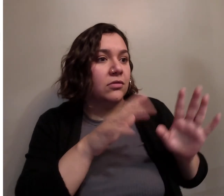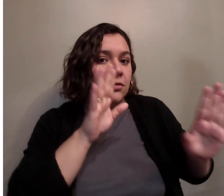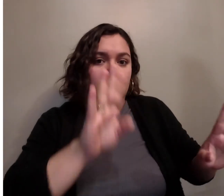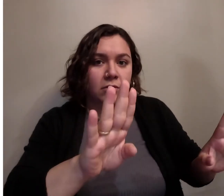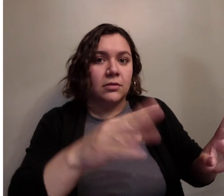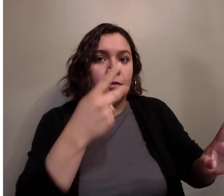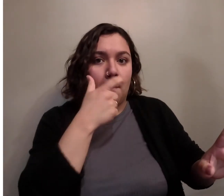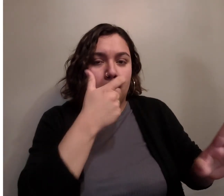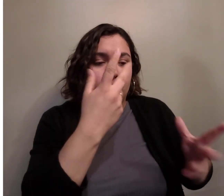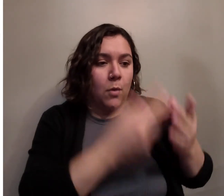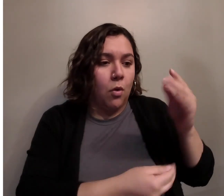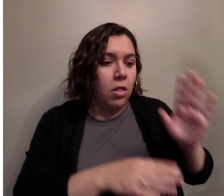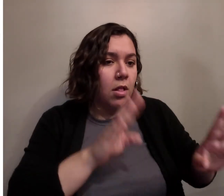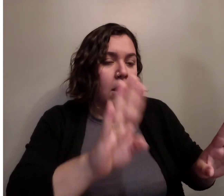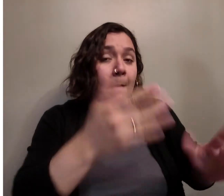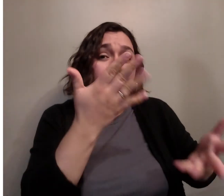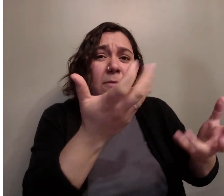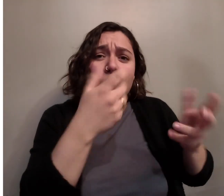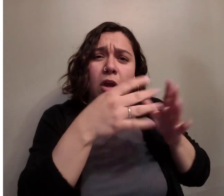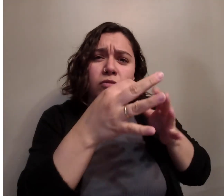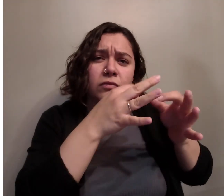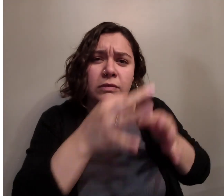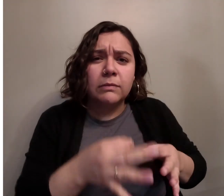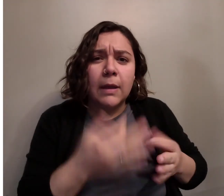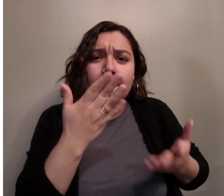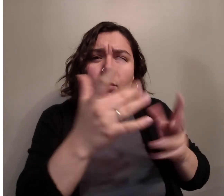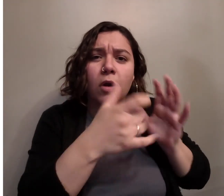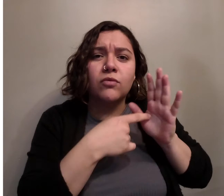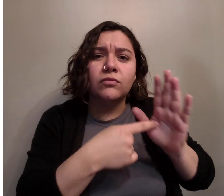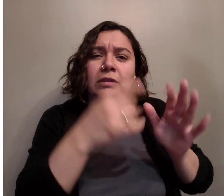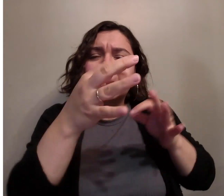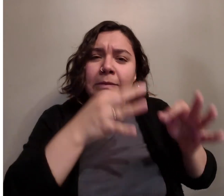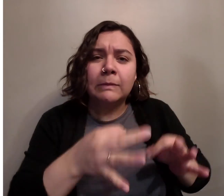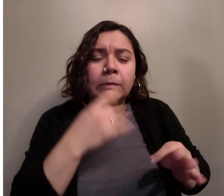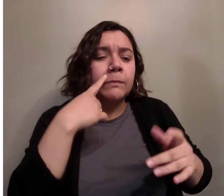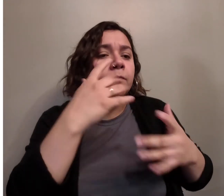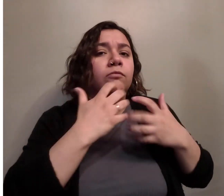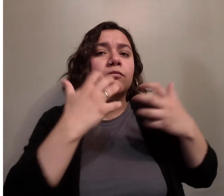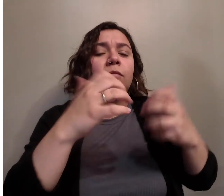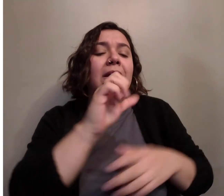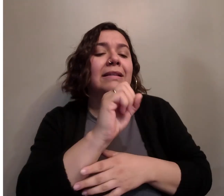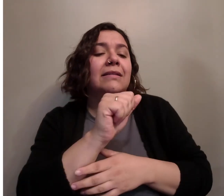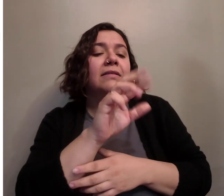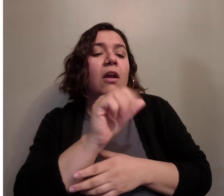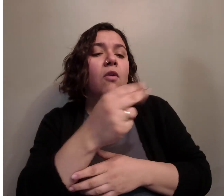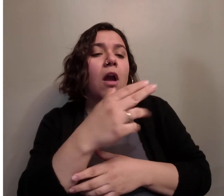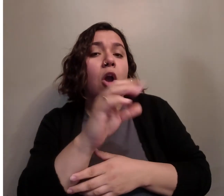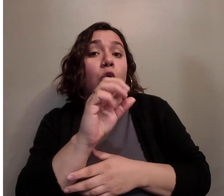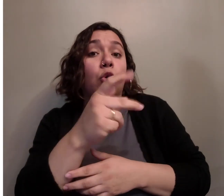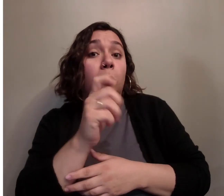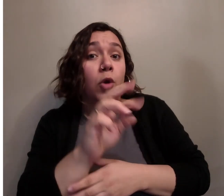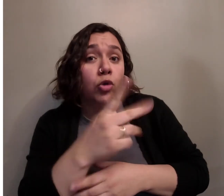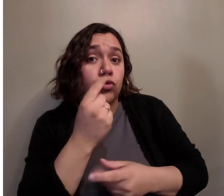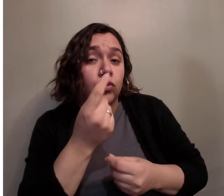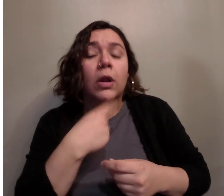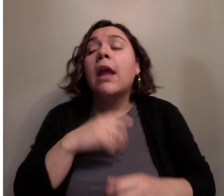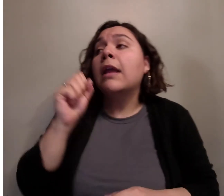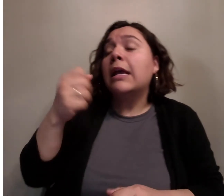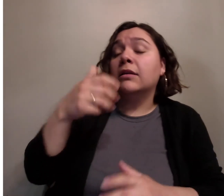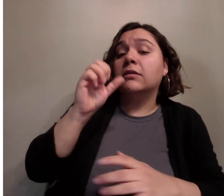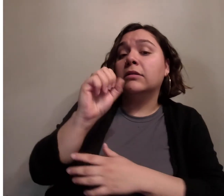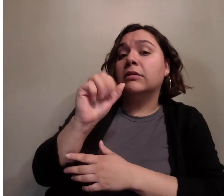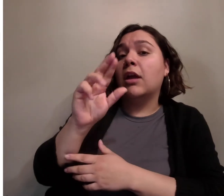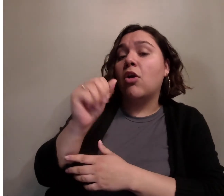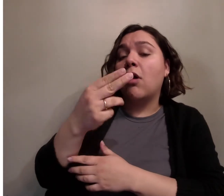because I've played them side by side, and maybe you want to explain to our audience what Sarah Cooper is doing.